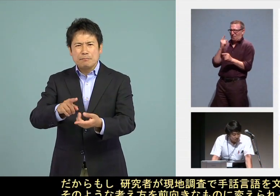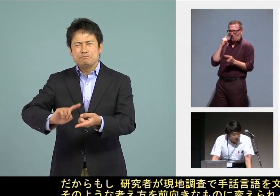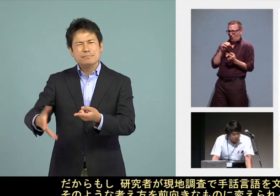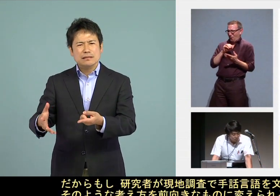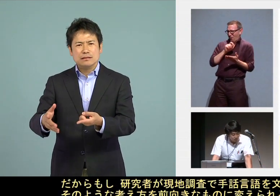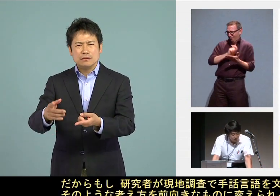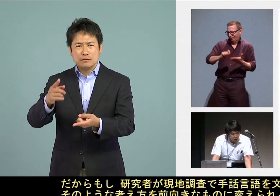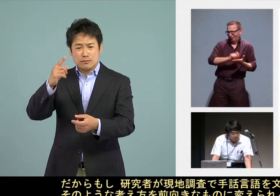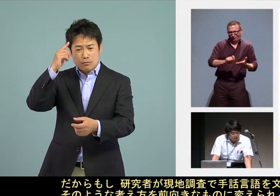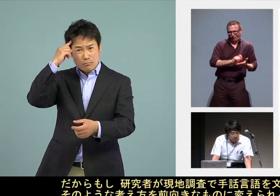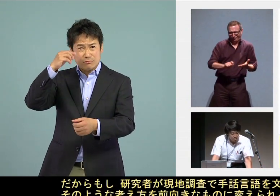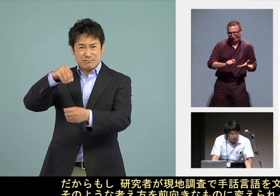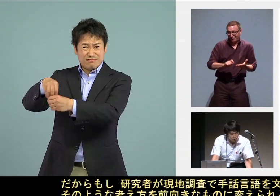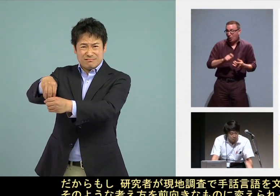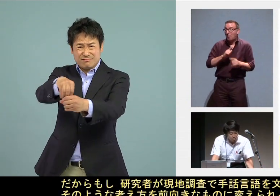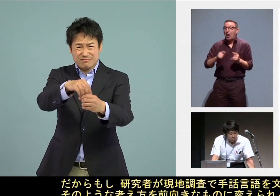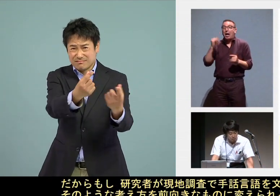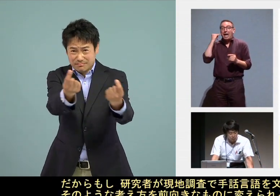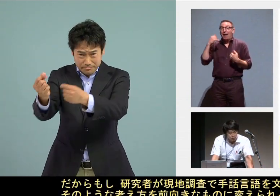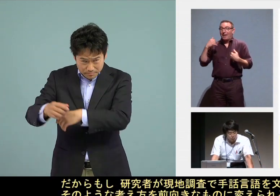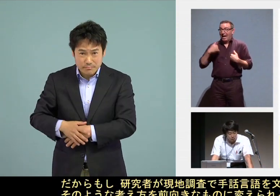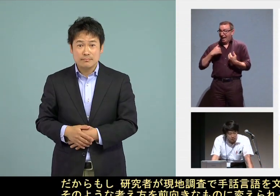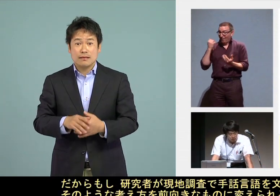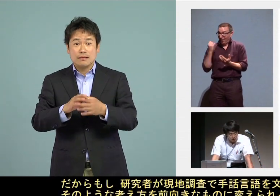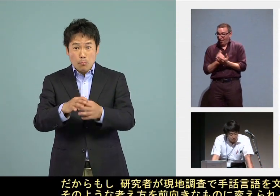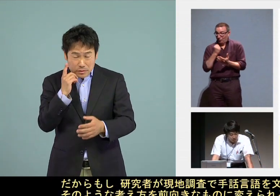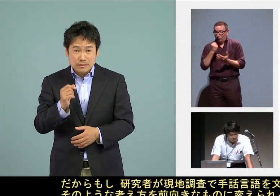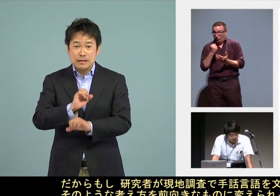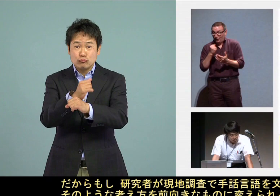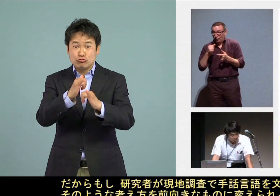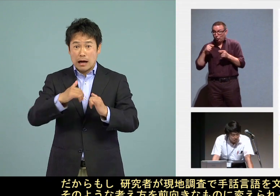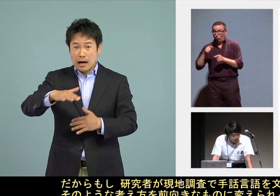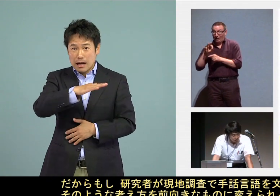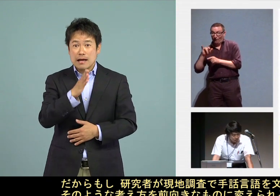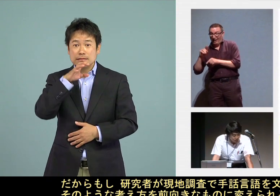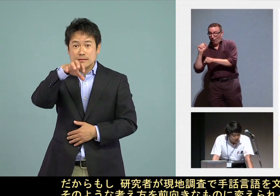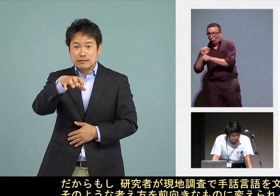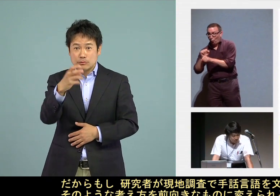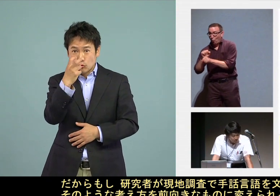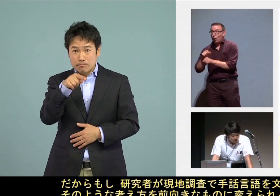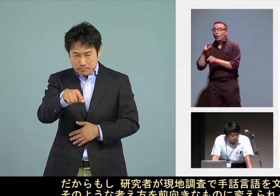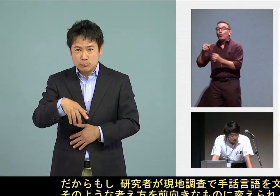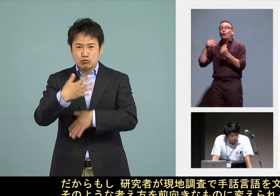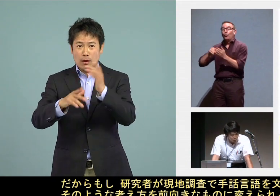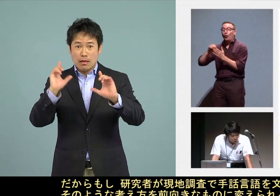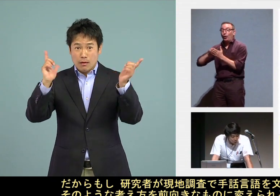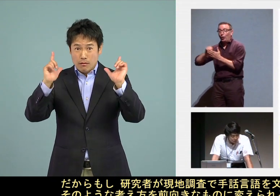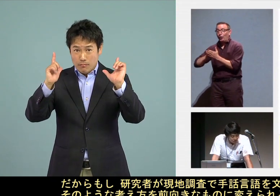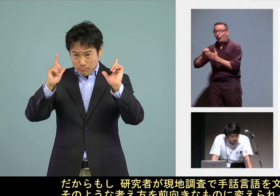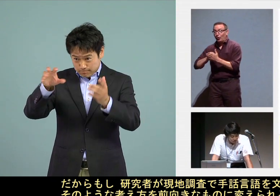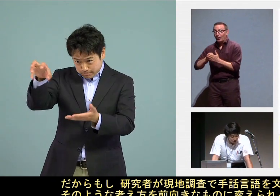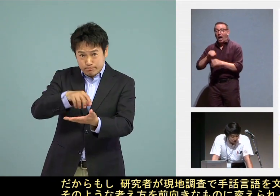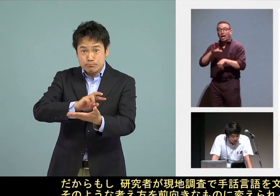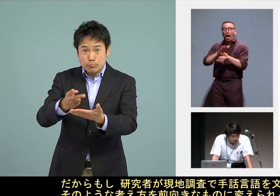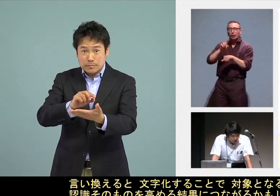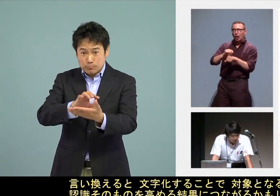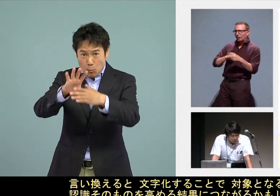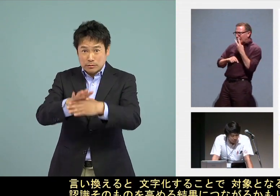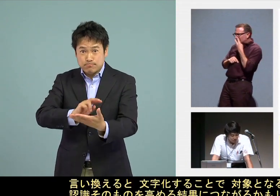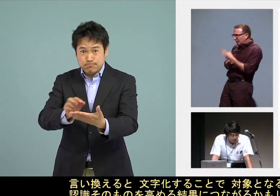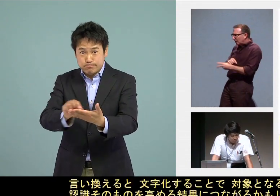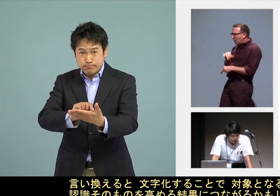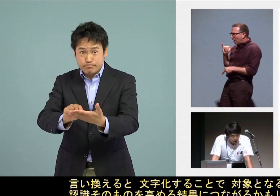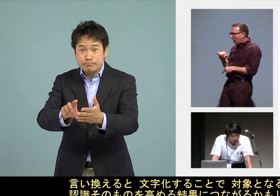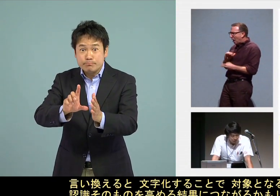having a chance to transcribe a sign language in one's fieldwork may change the negative perception into more positive one. In